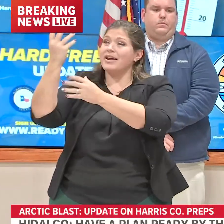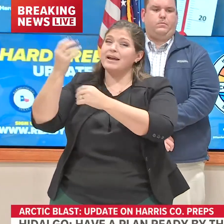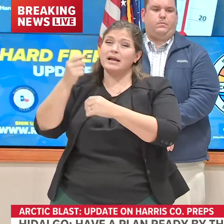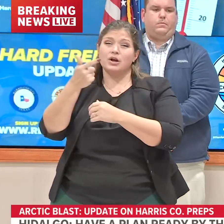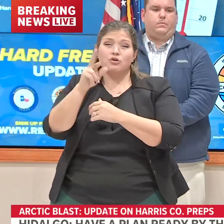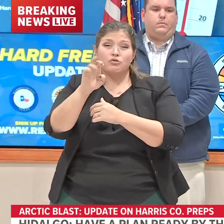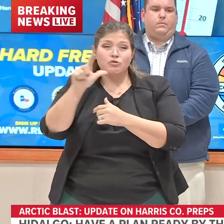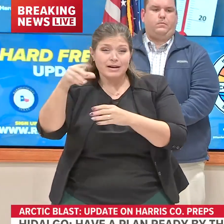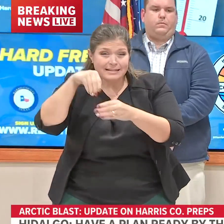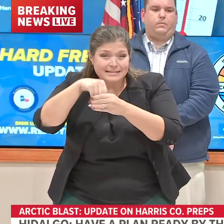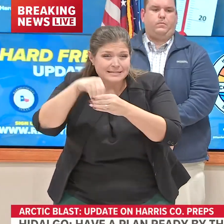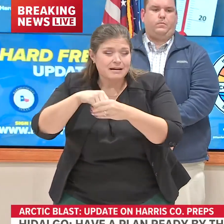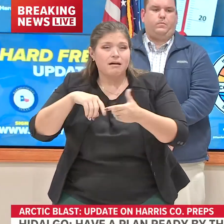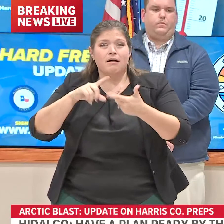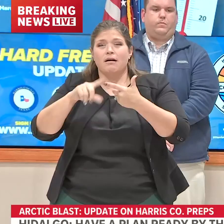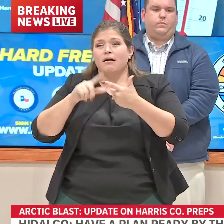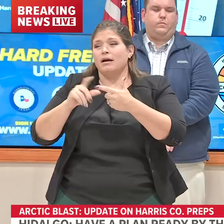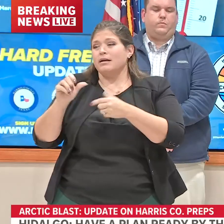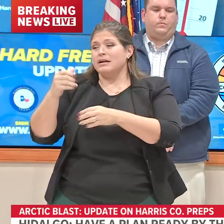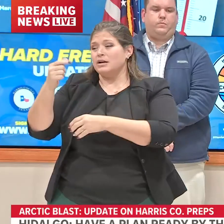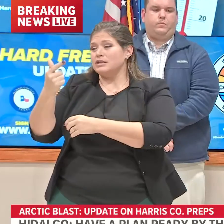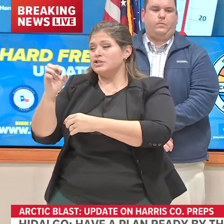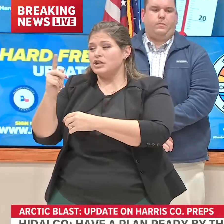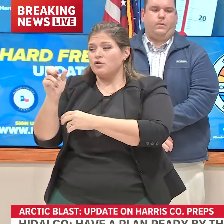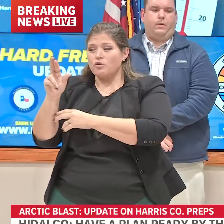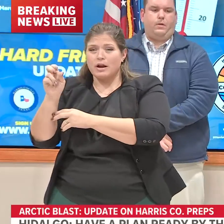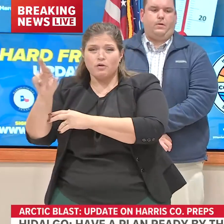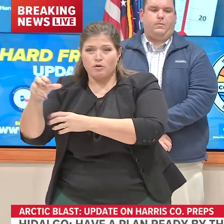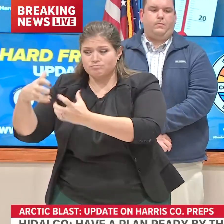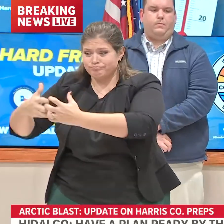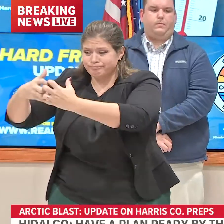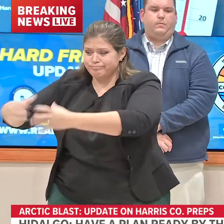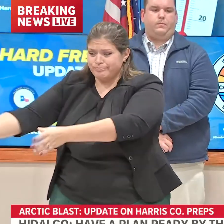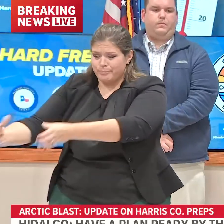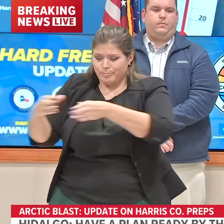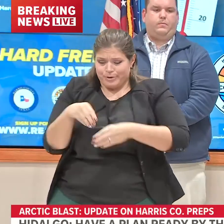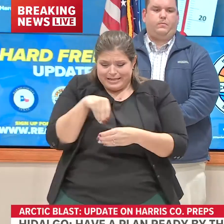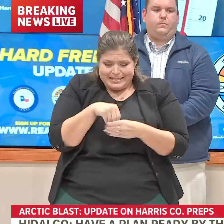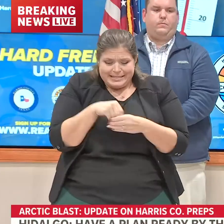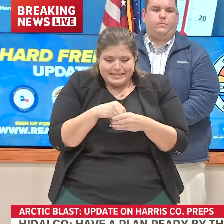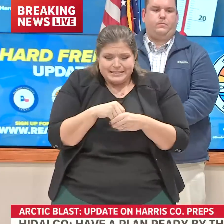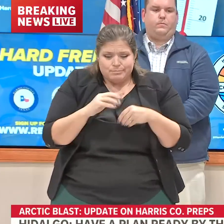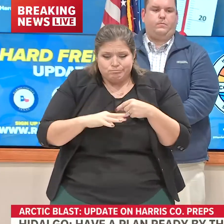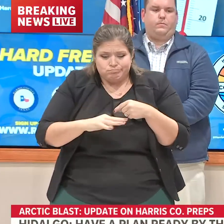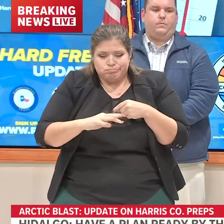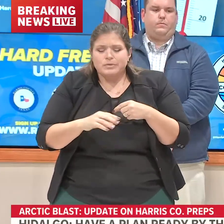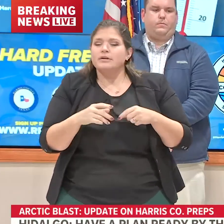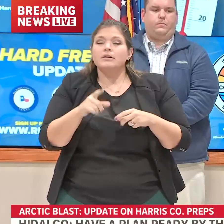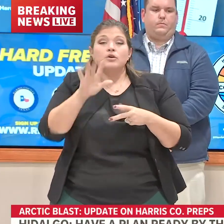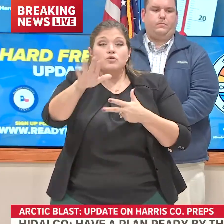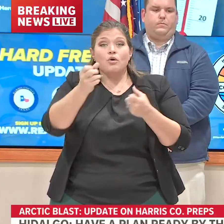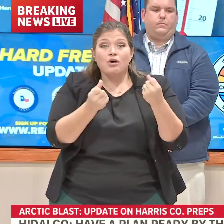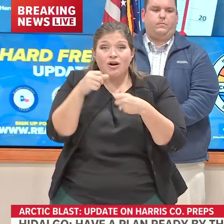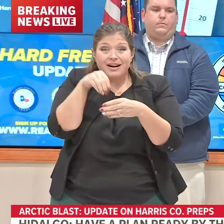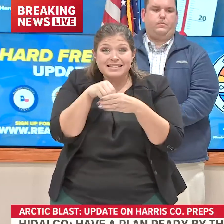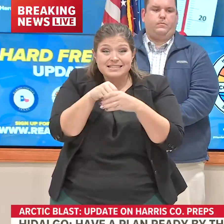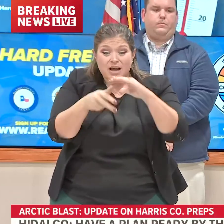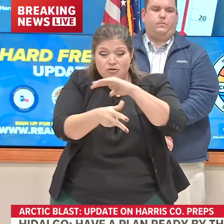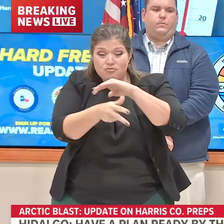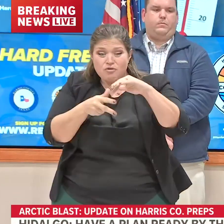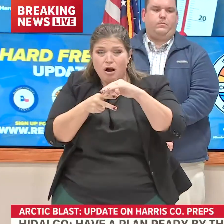grill indoors. Don't bring a generator inside enclosed spaces. Don't run your car inside the garage to stay